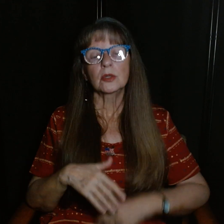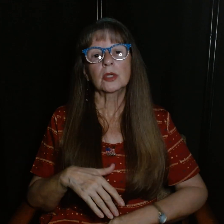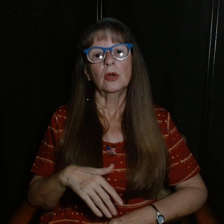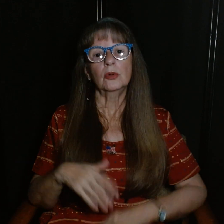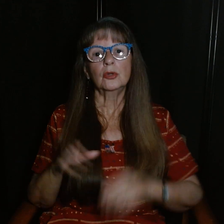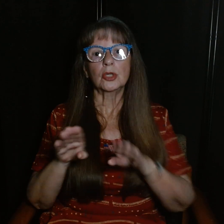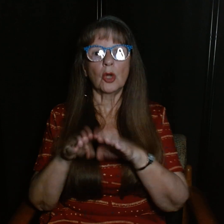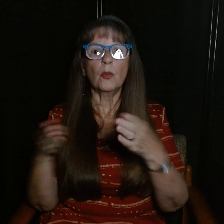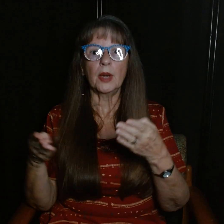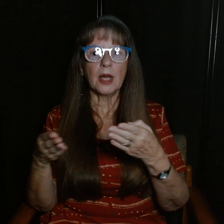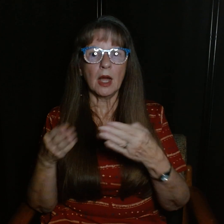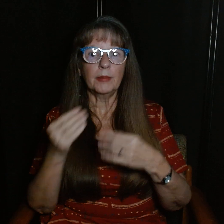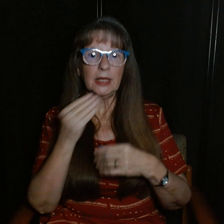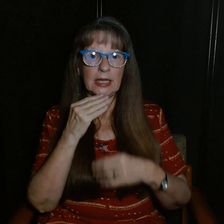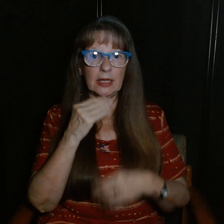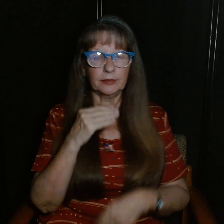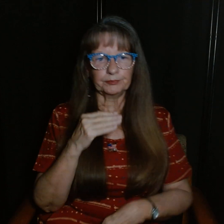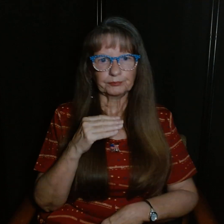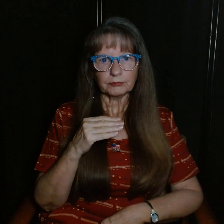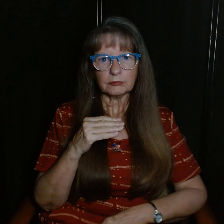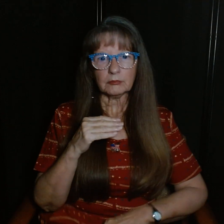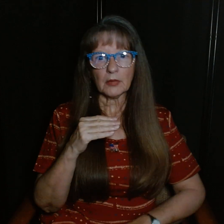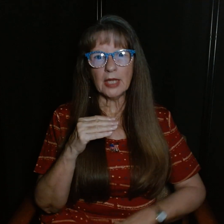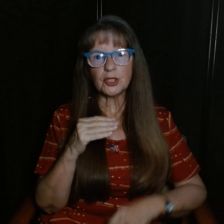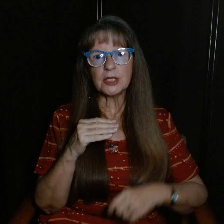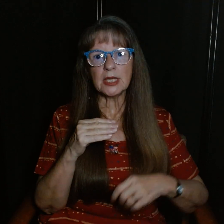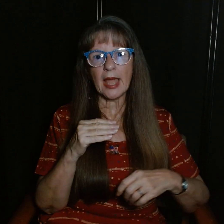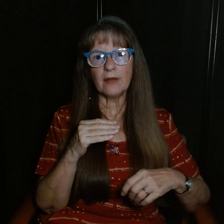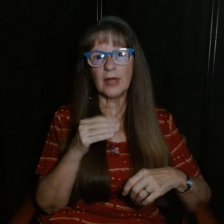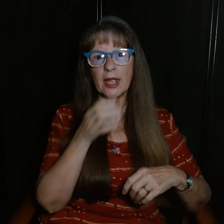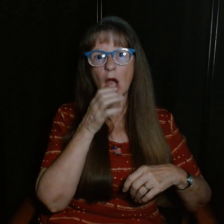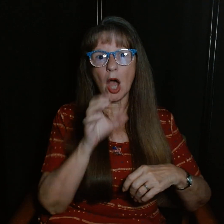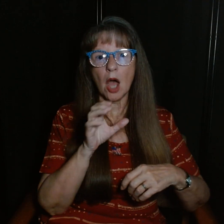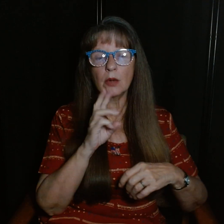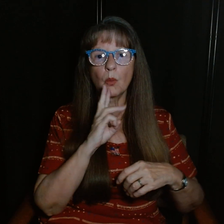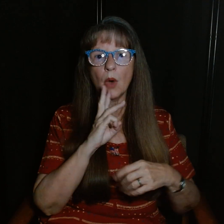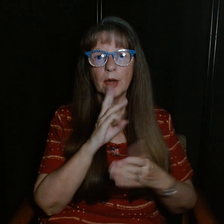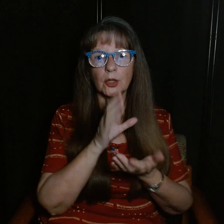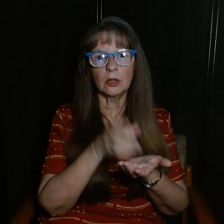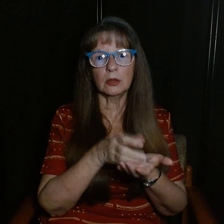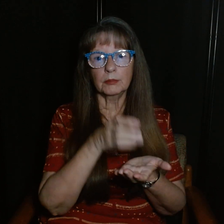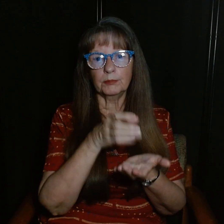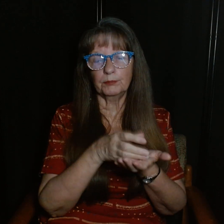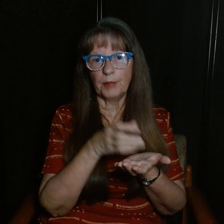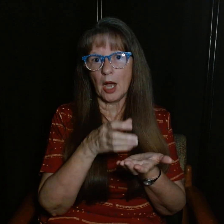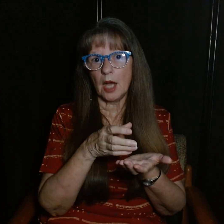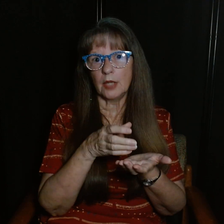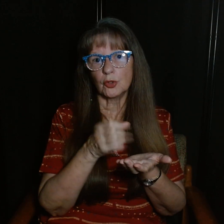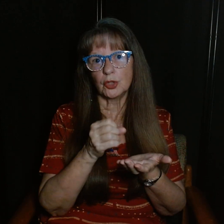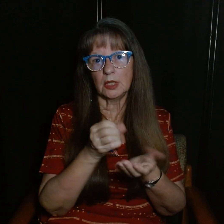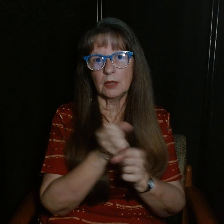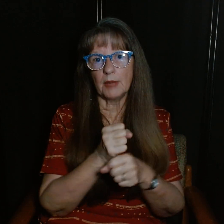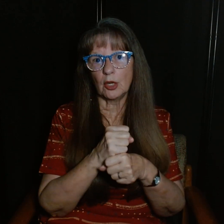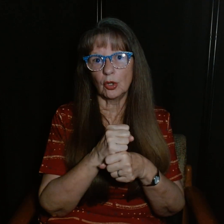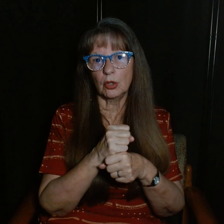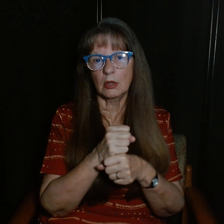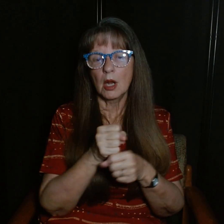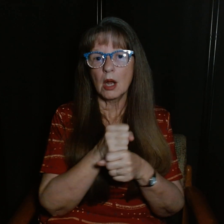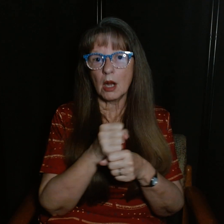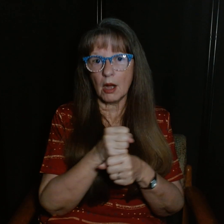So you just open it up and eat it. And she did have like a hot water pot so she could make her